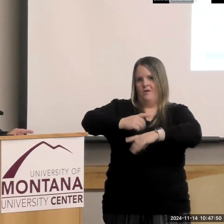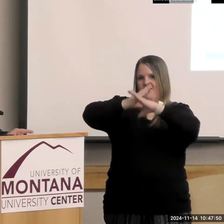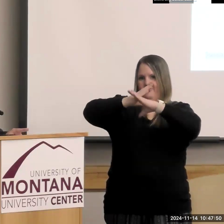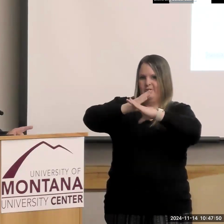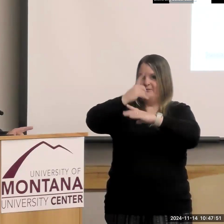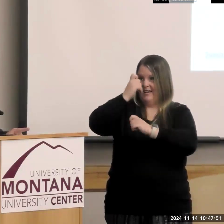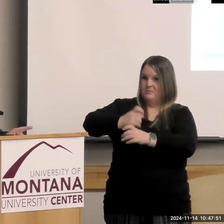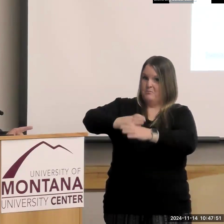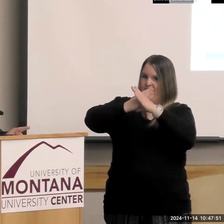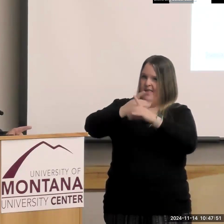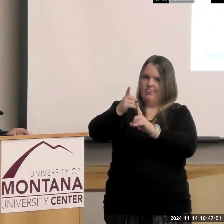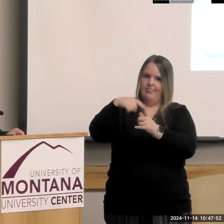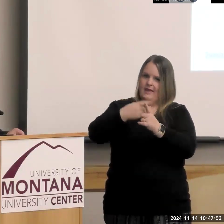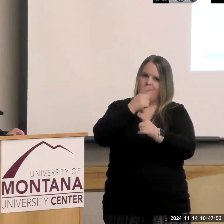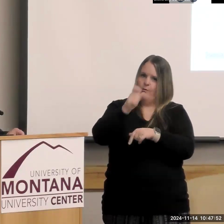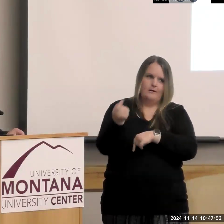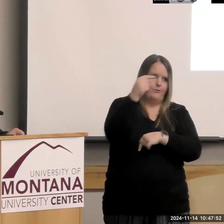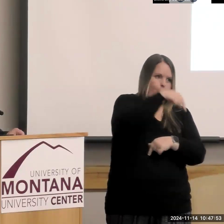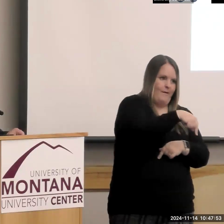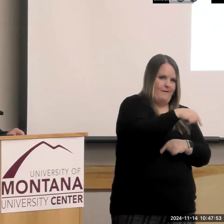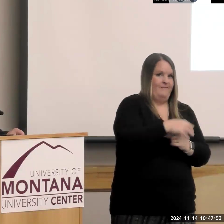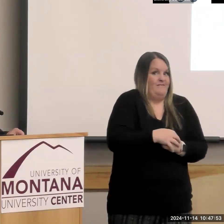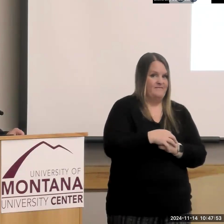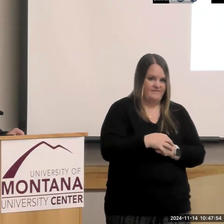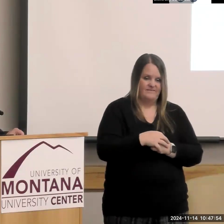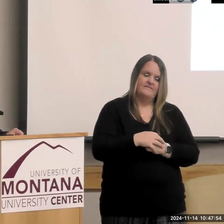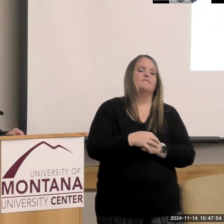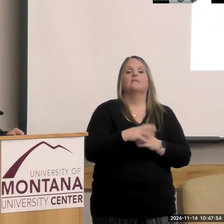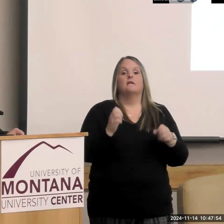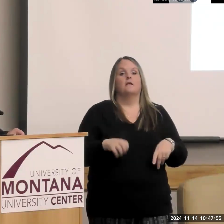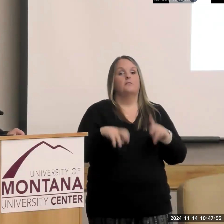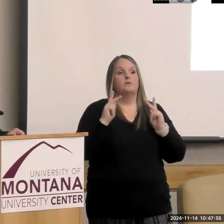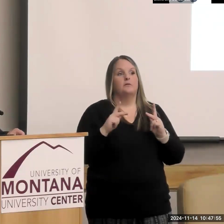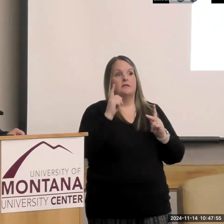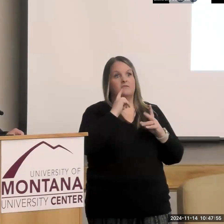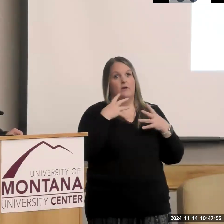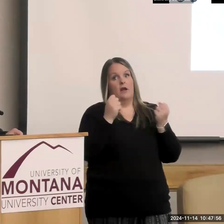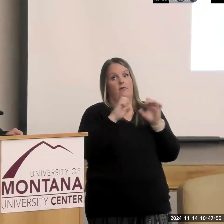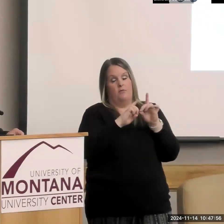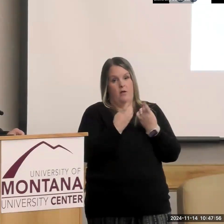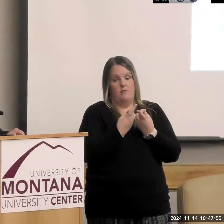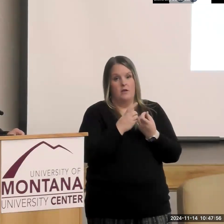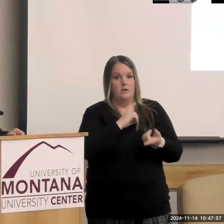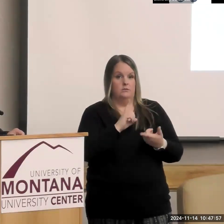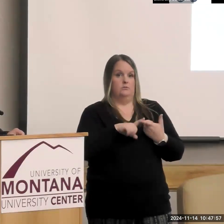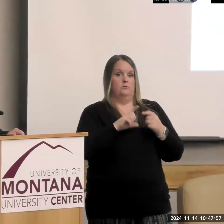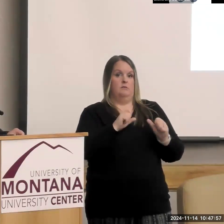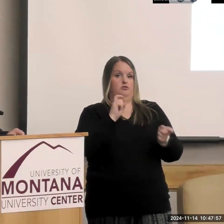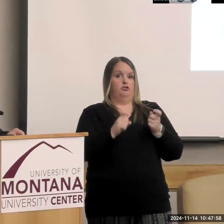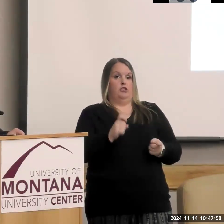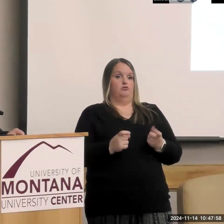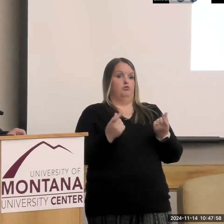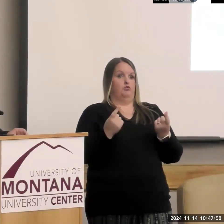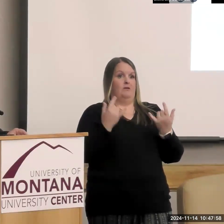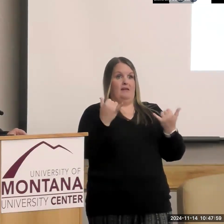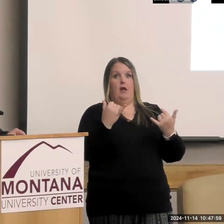need that. I'm not saying all healthcare. So, all right. So here are opportunities for health departments to change things. Right,